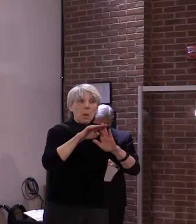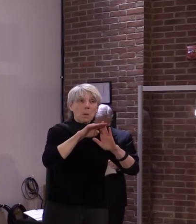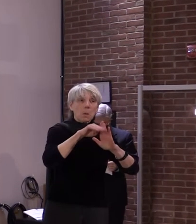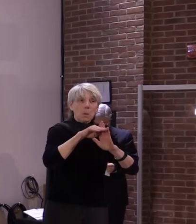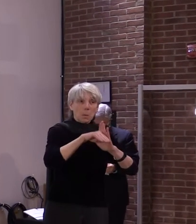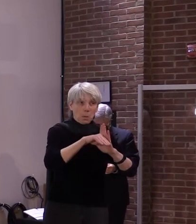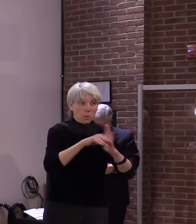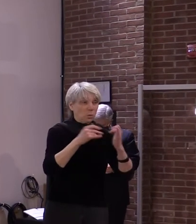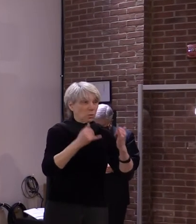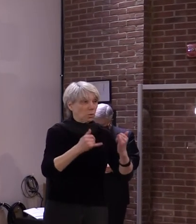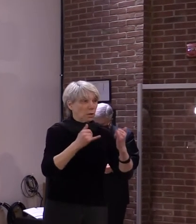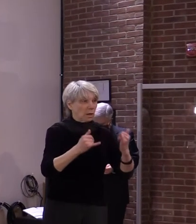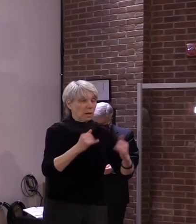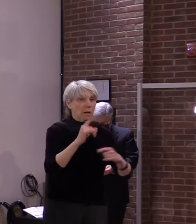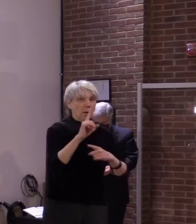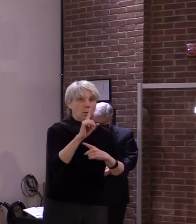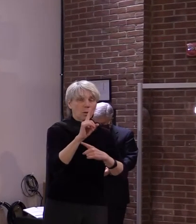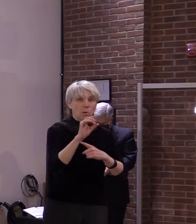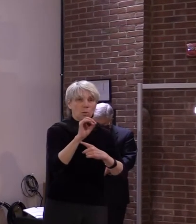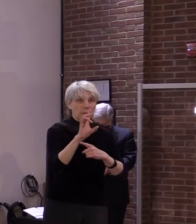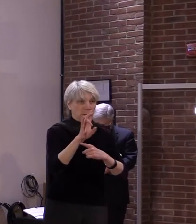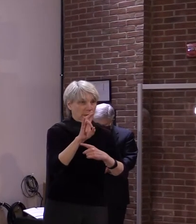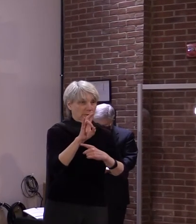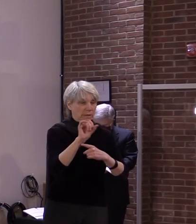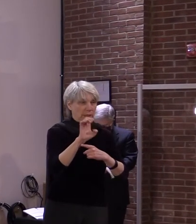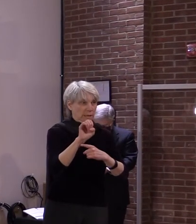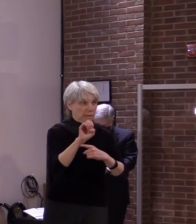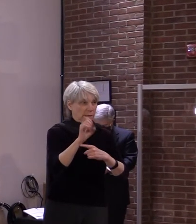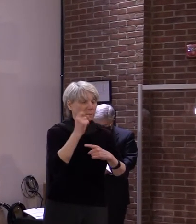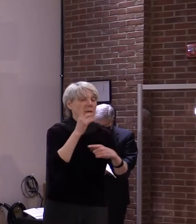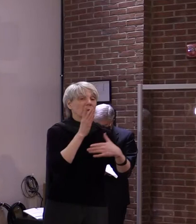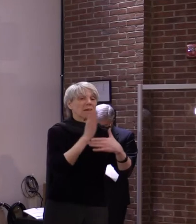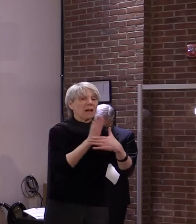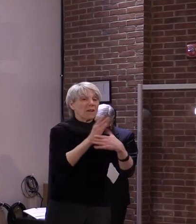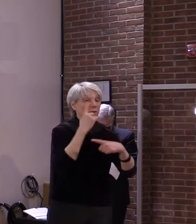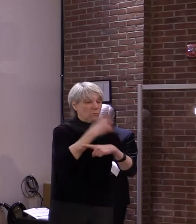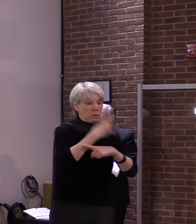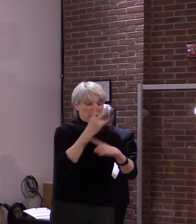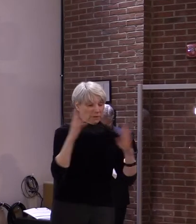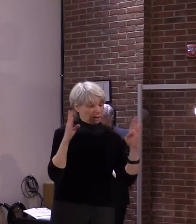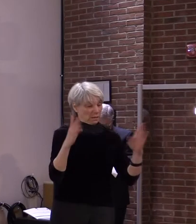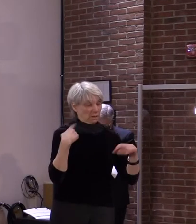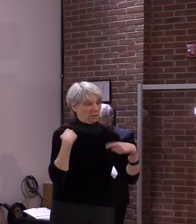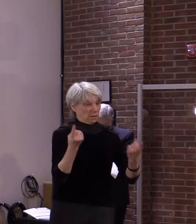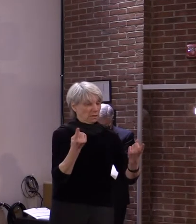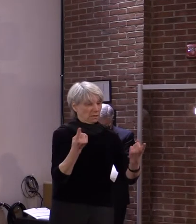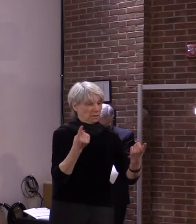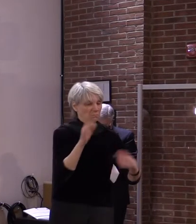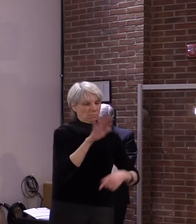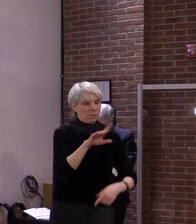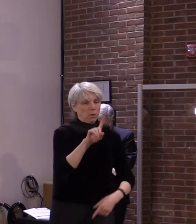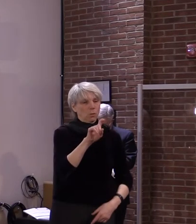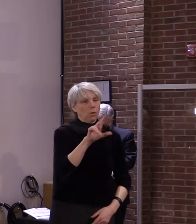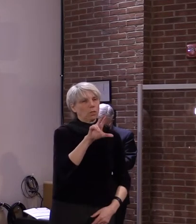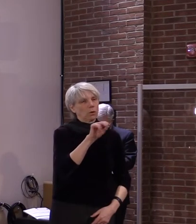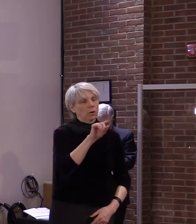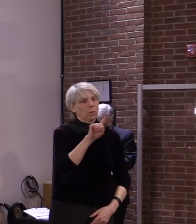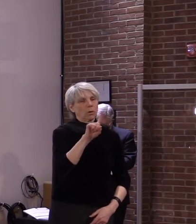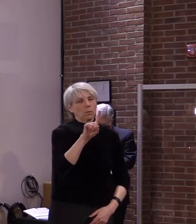107 cases our seven-day average is in the low 130 vicinity